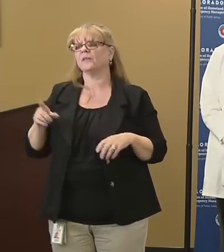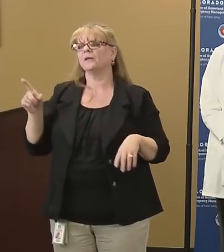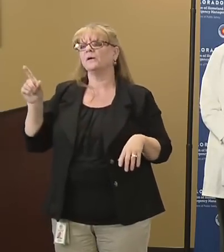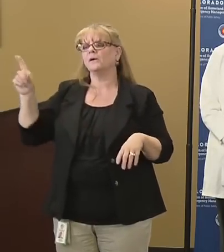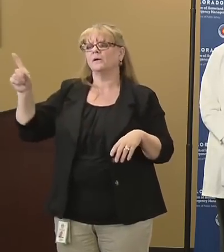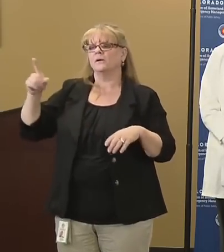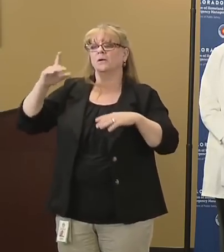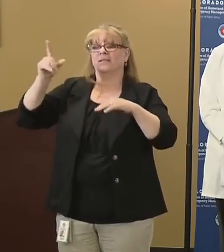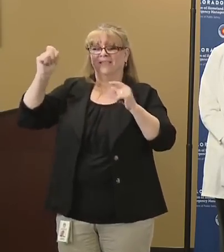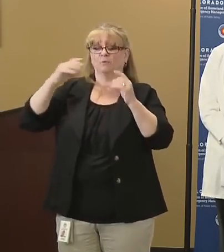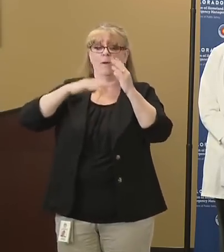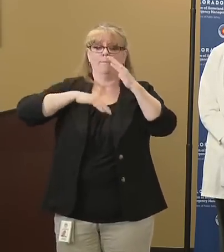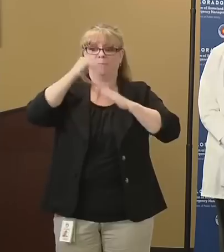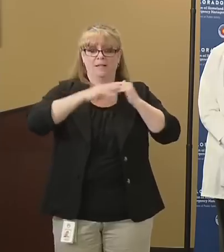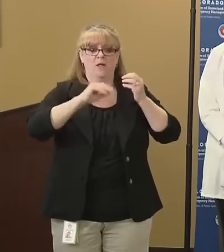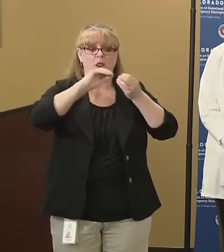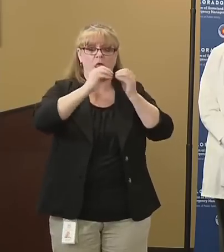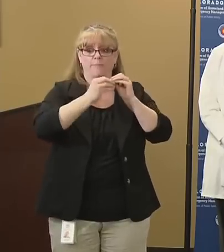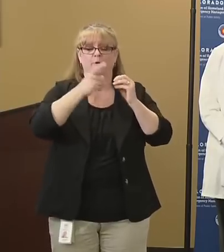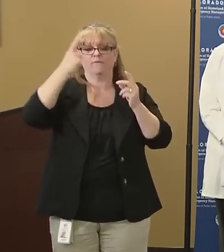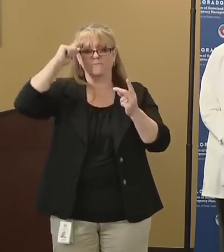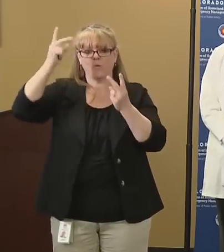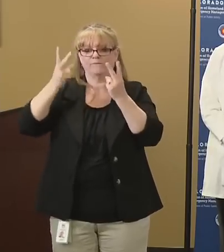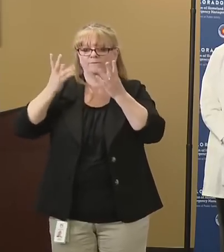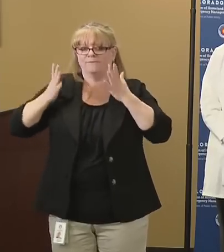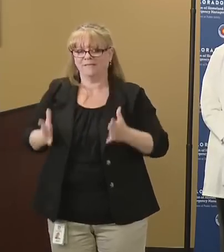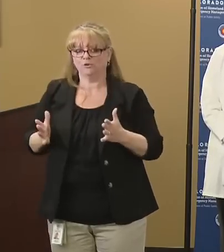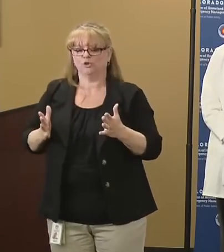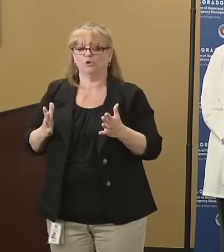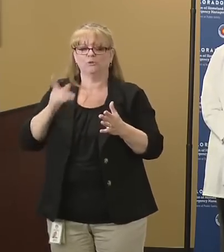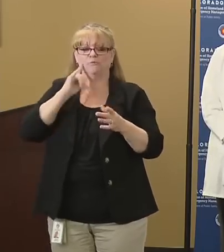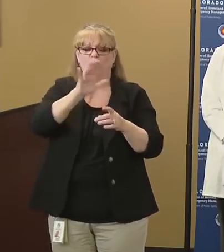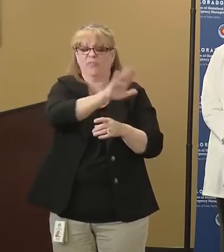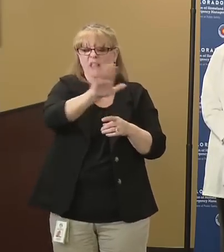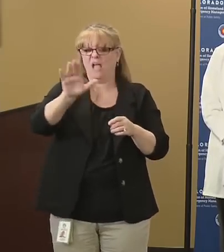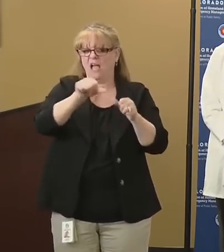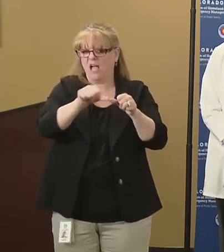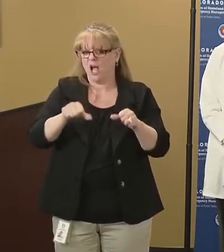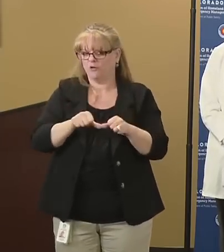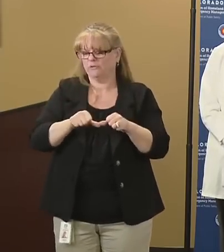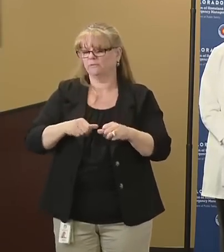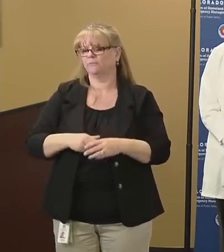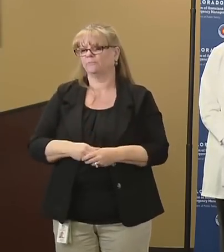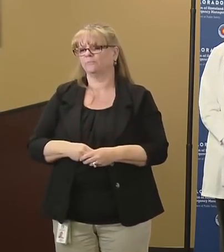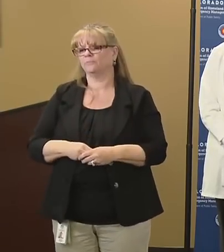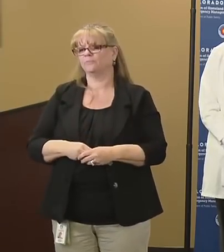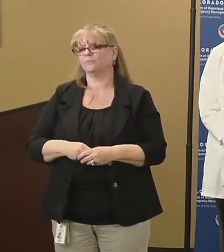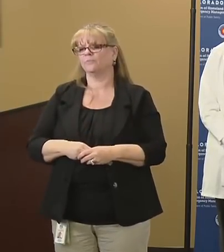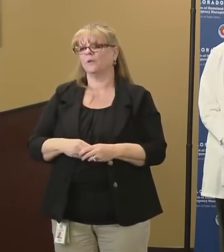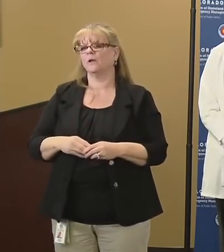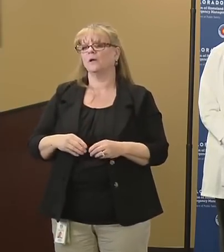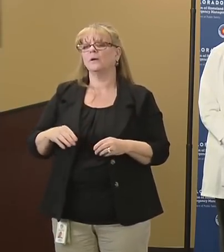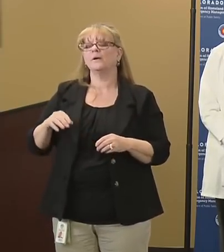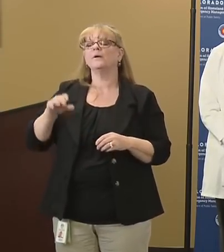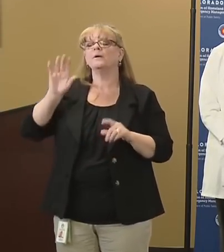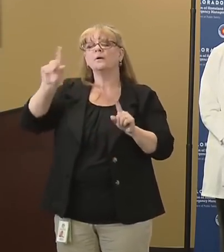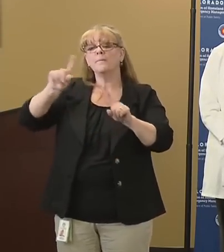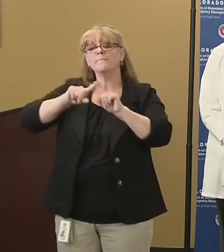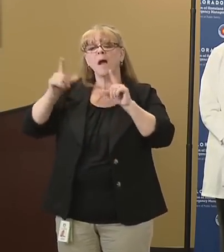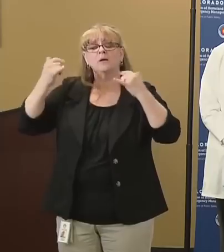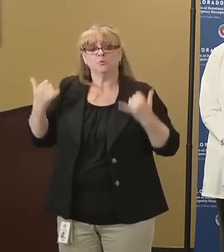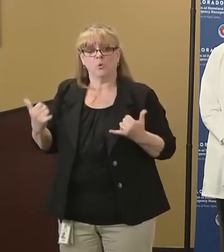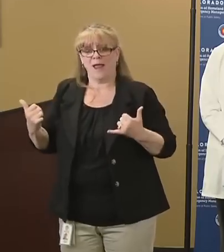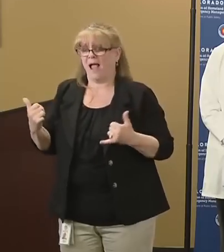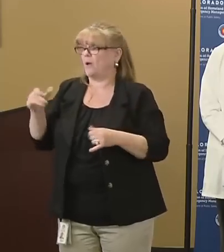times, and those people are not there. We're just down to our local resident population. And so for now, at least, those are able to keep up. Keep in mind they are